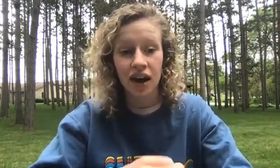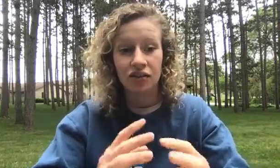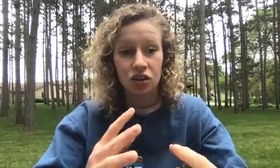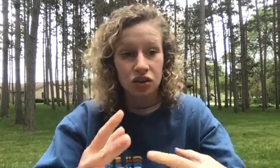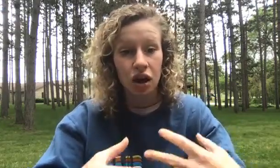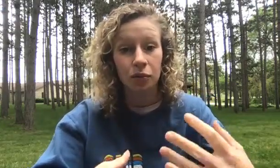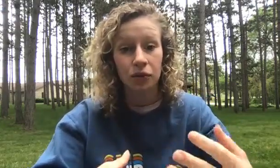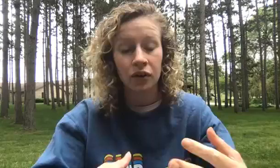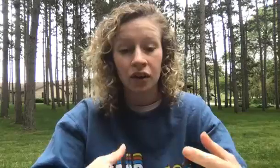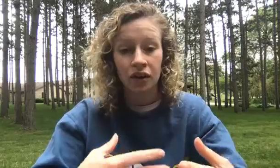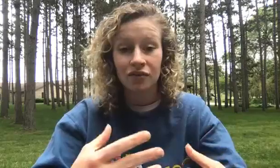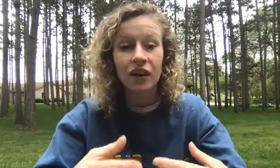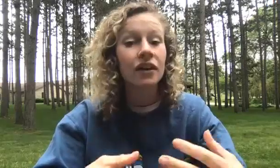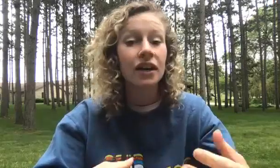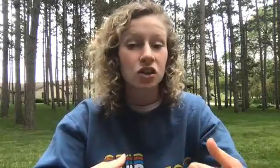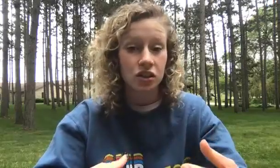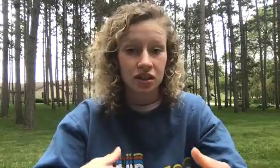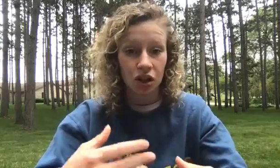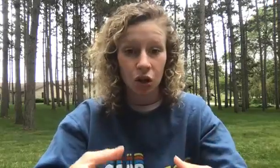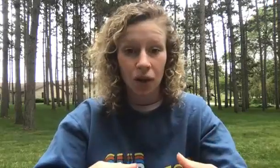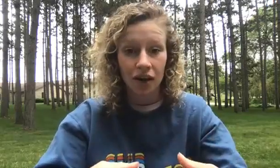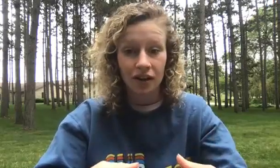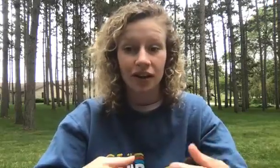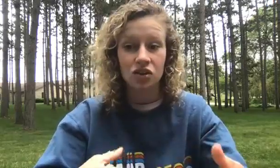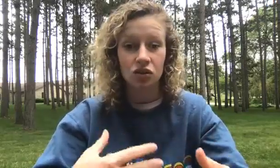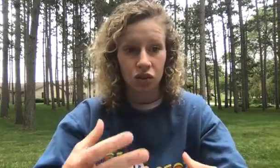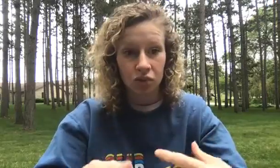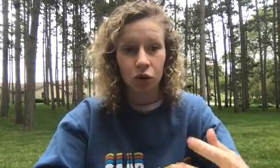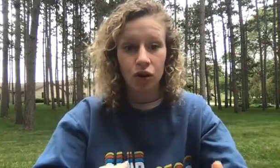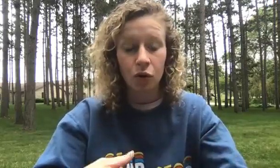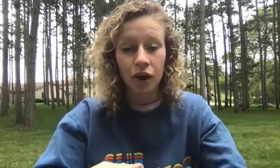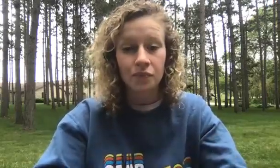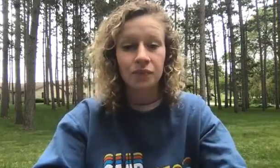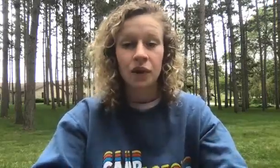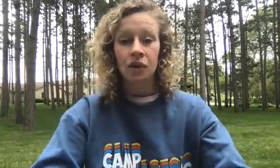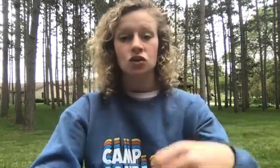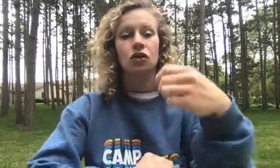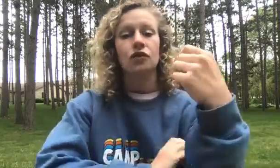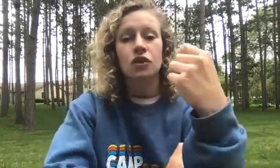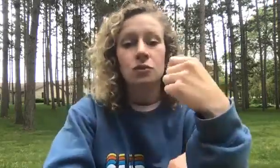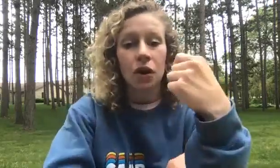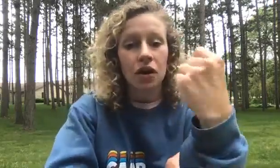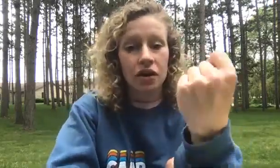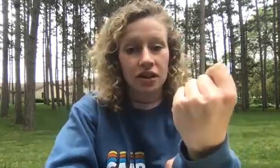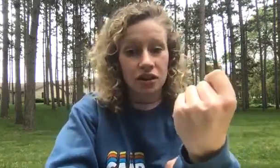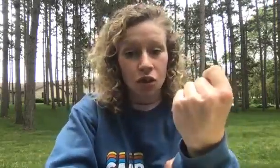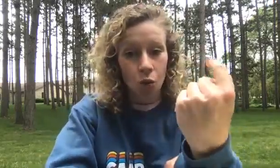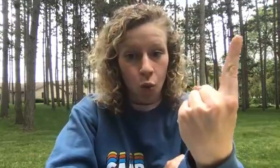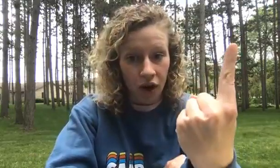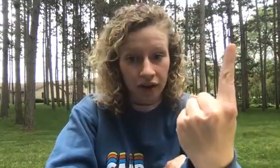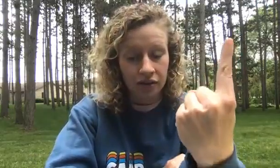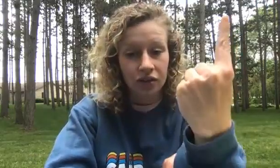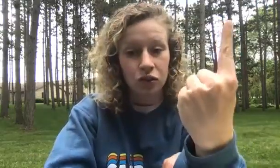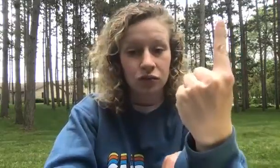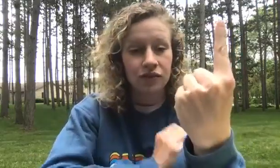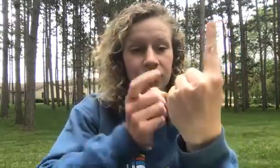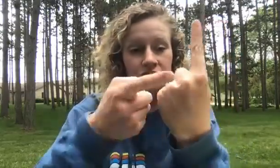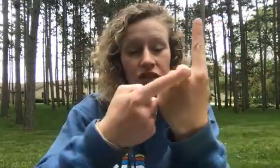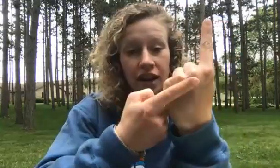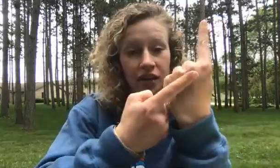there's a couple variations that go on as you learn more and more. So the first part is 1. You face your hand away